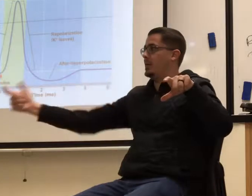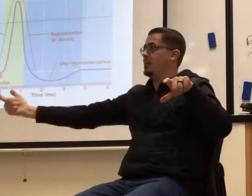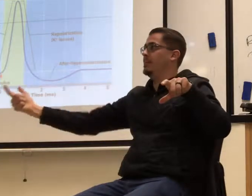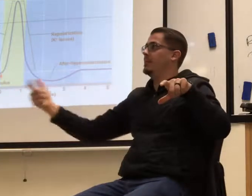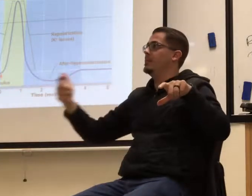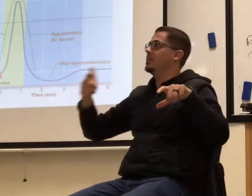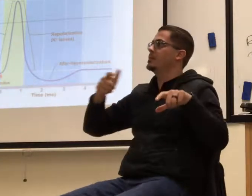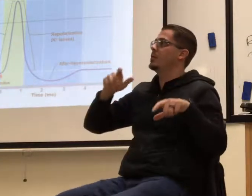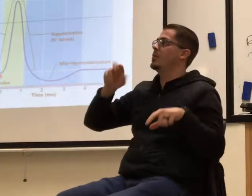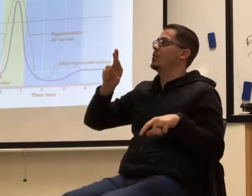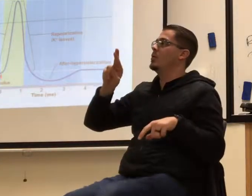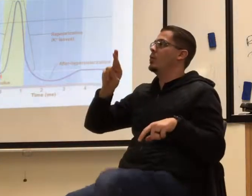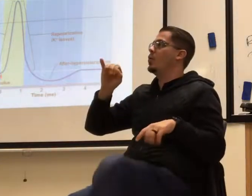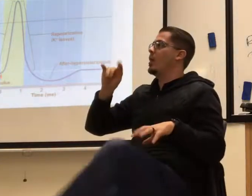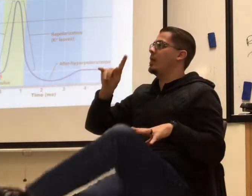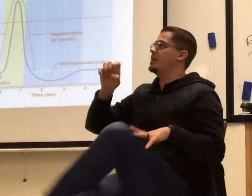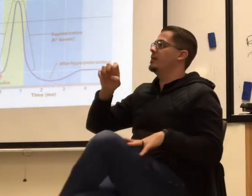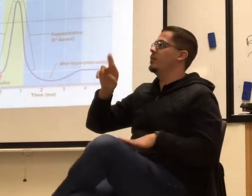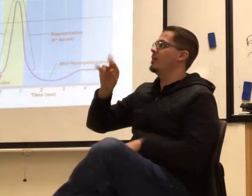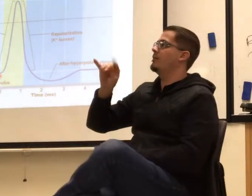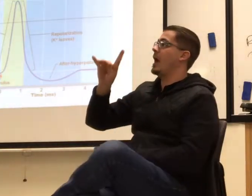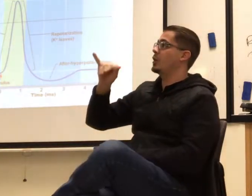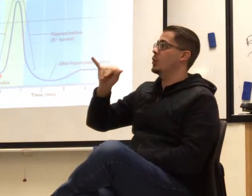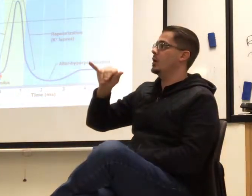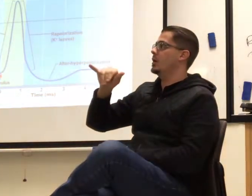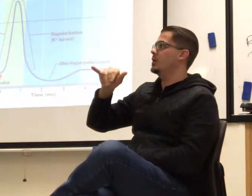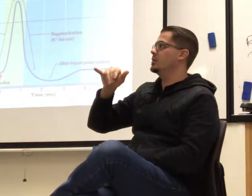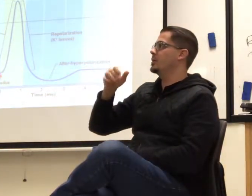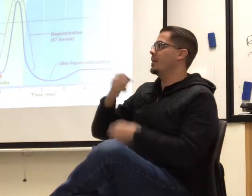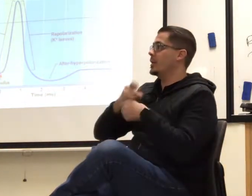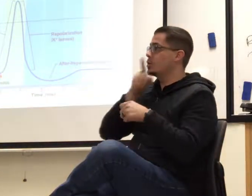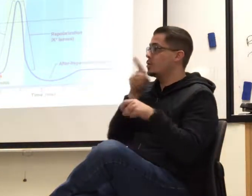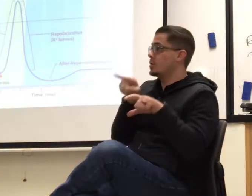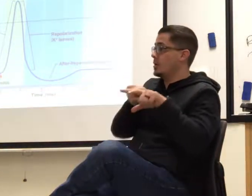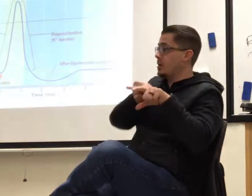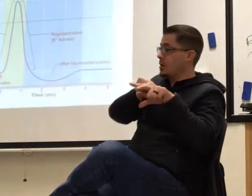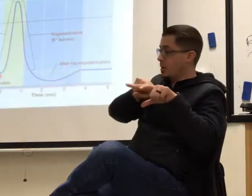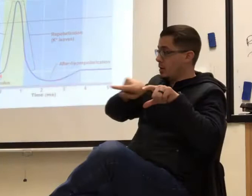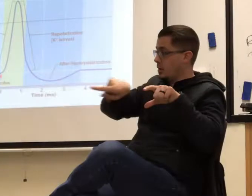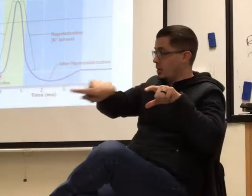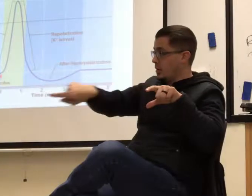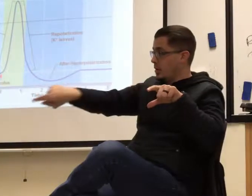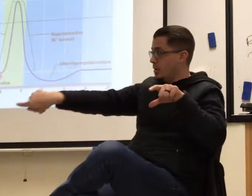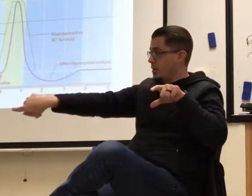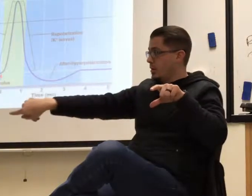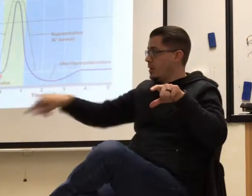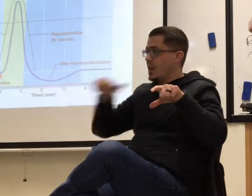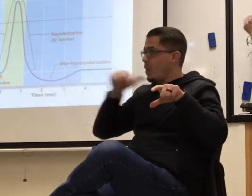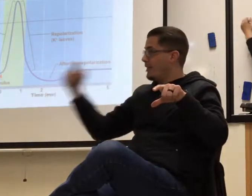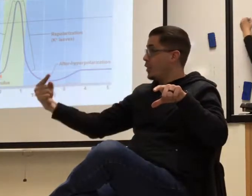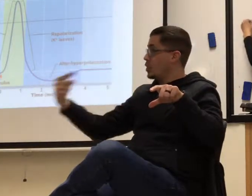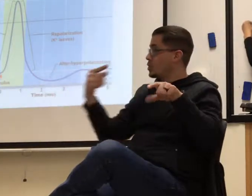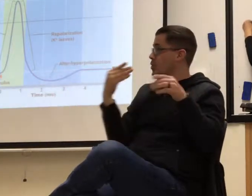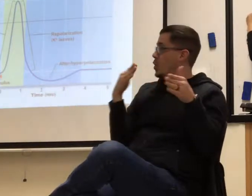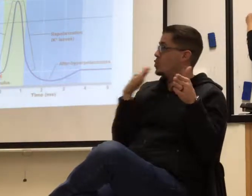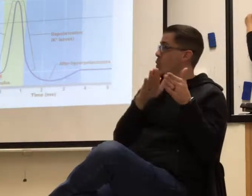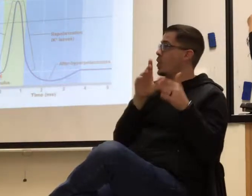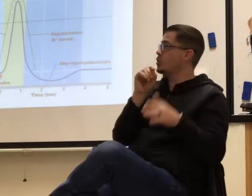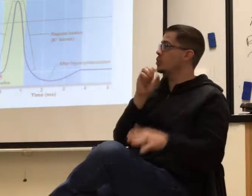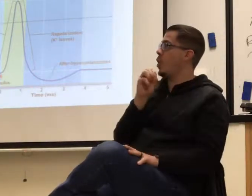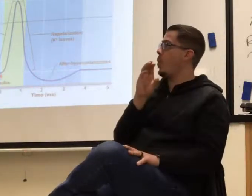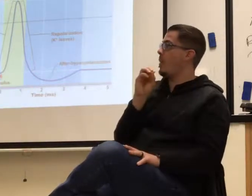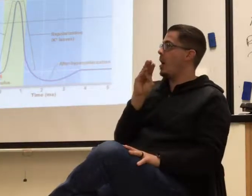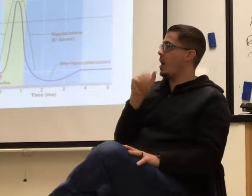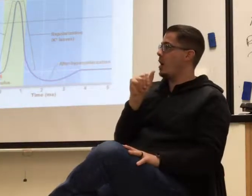relative refractory period ensures one-way propagation so it doesn't go in reverse towards the soma. Because let's say, for example, you stimulate